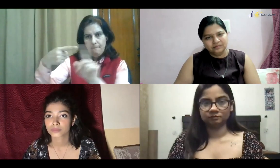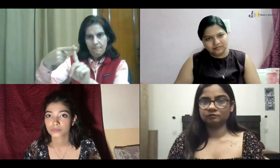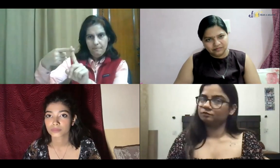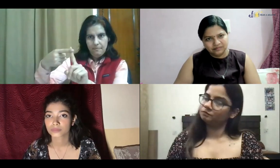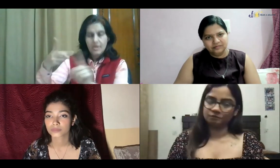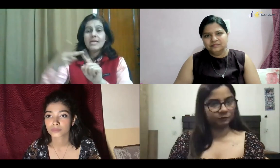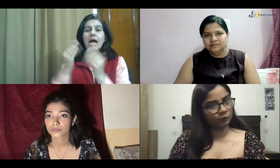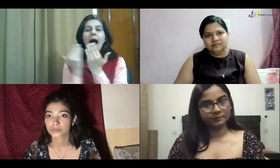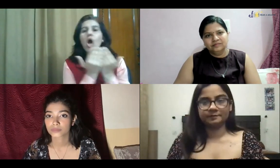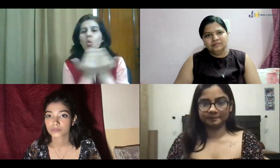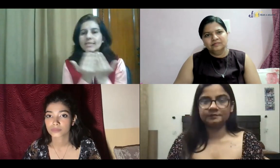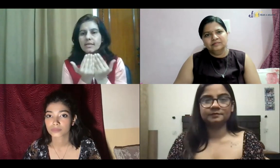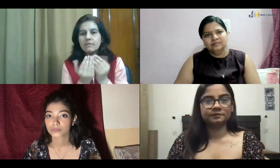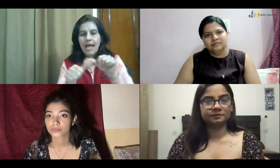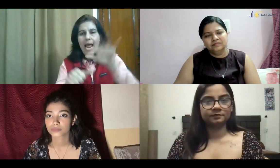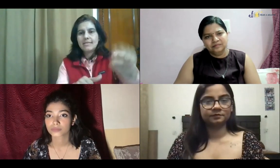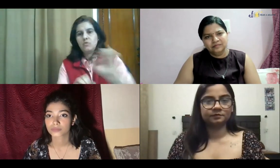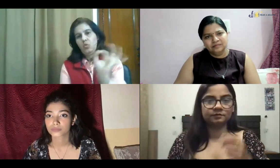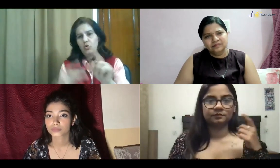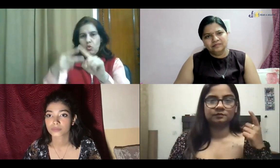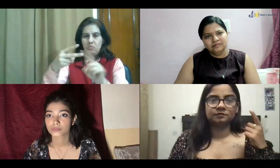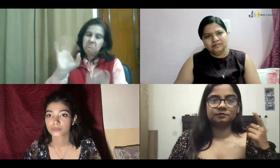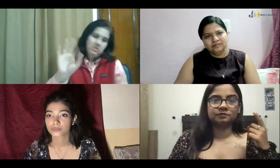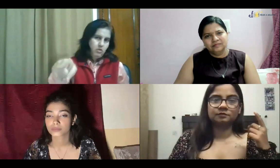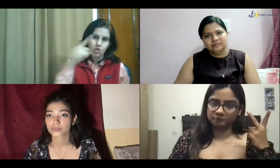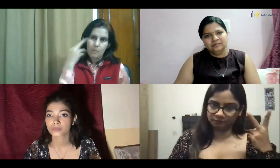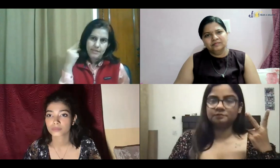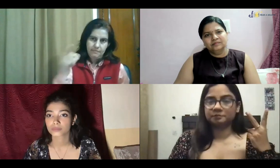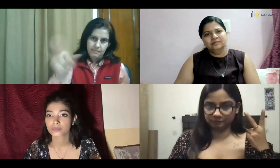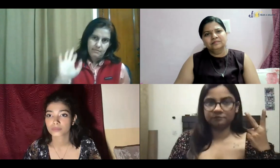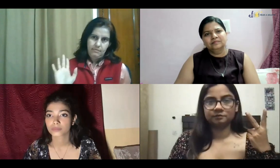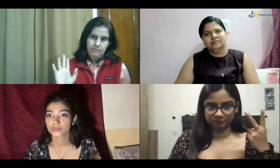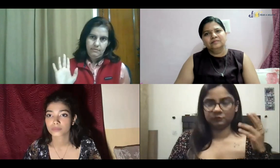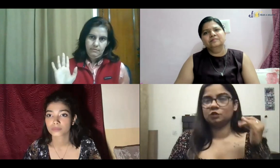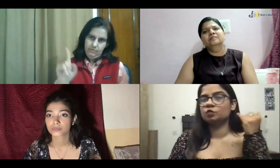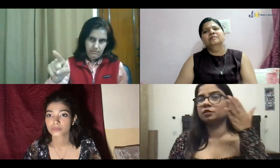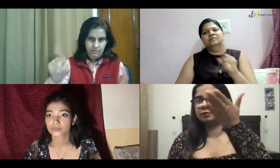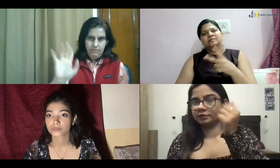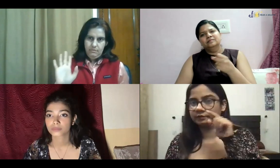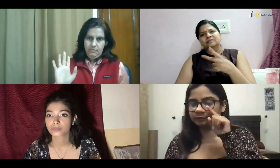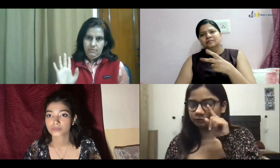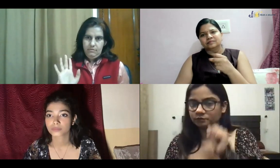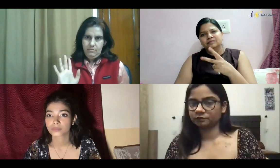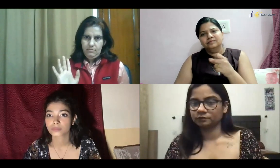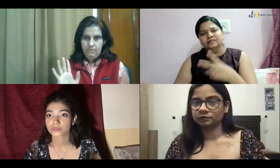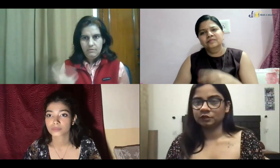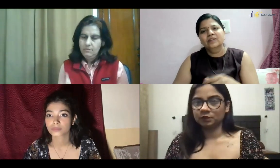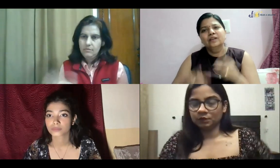should be paid more to the boys, to the male part, and also